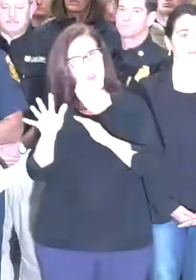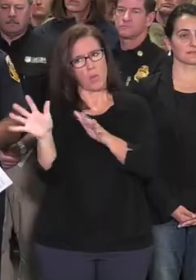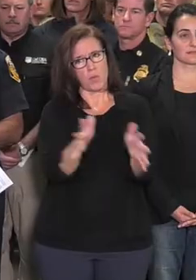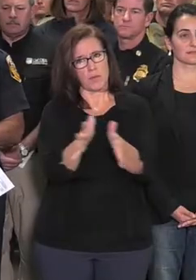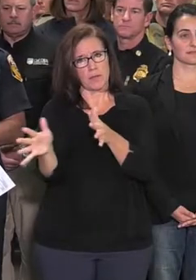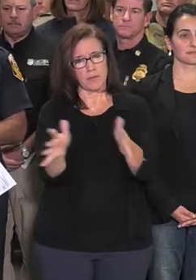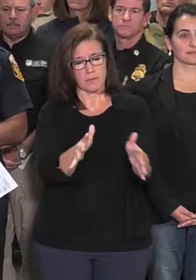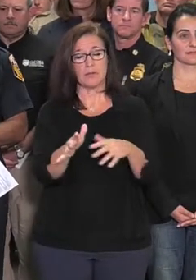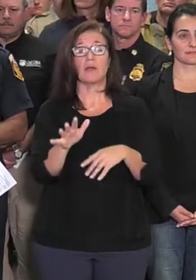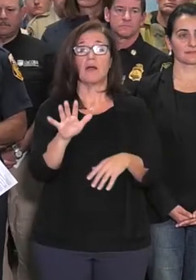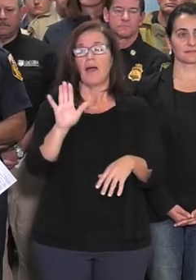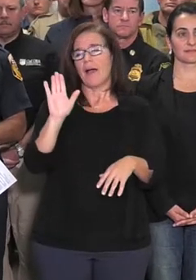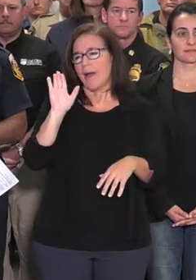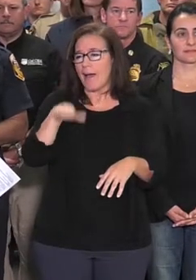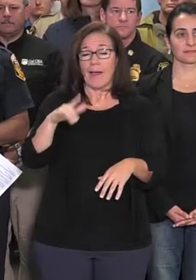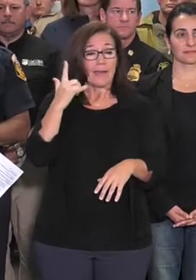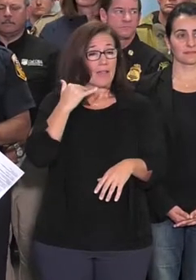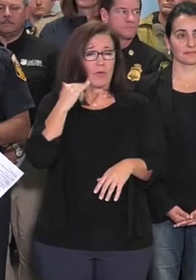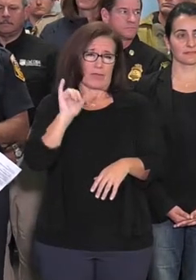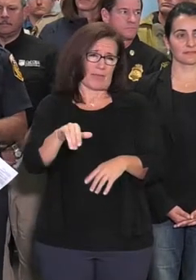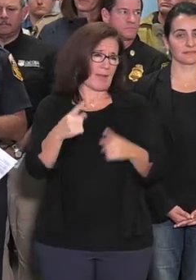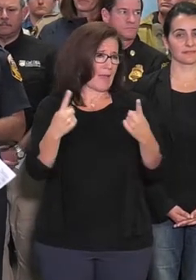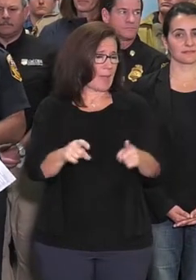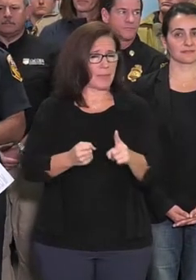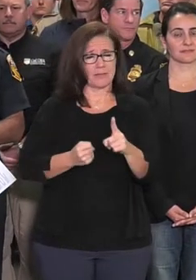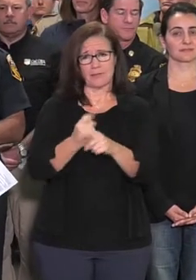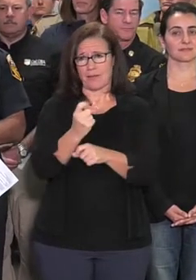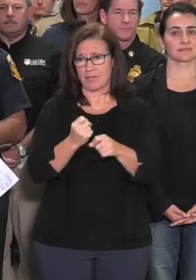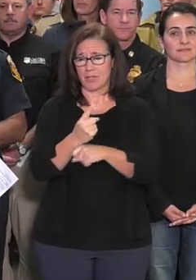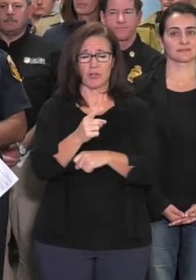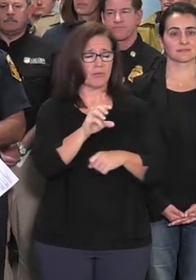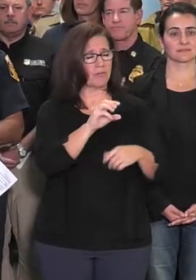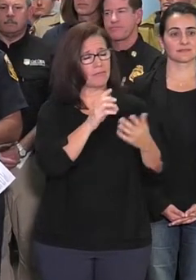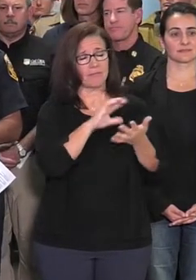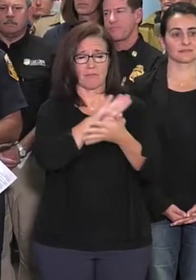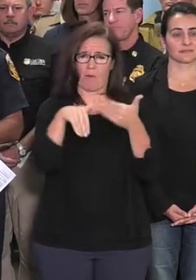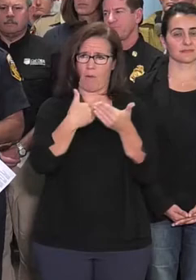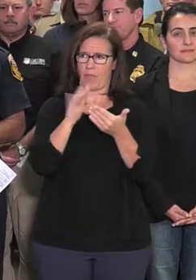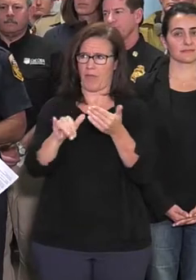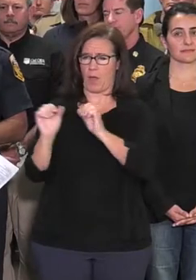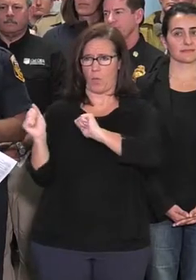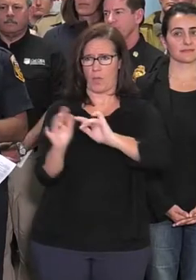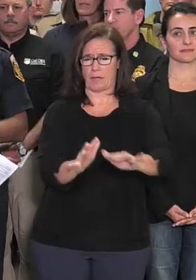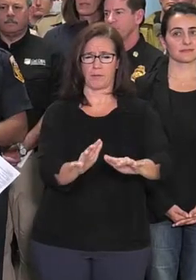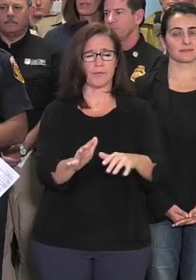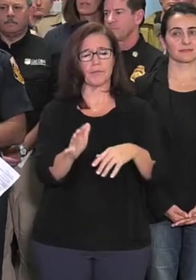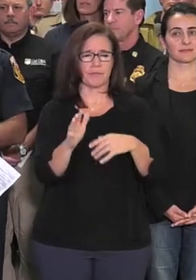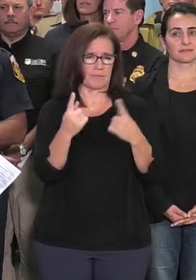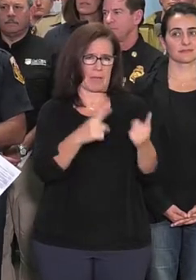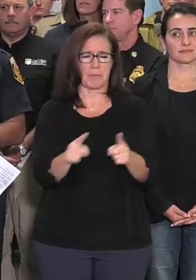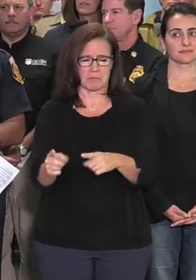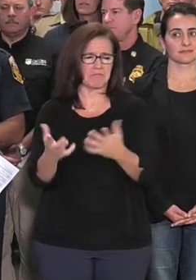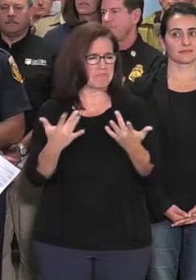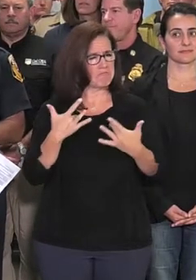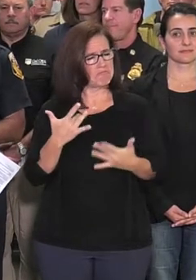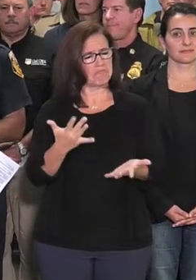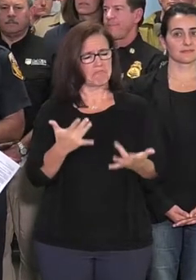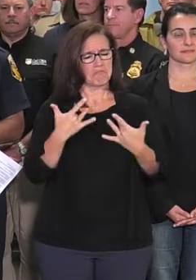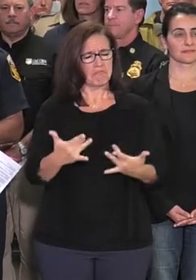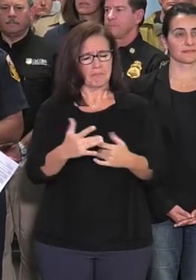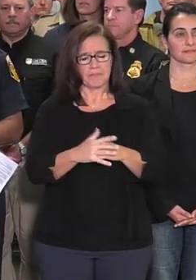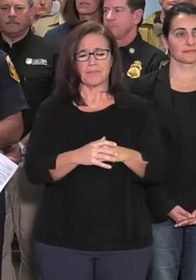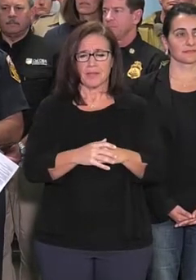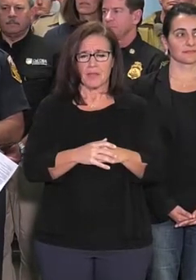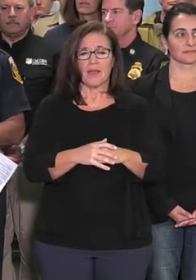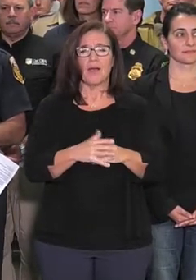stranger to sundowners or Santa Ana wind, offshore wind events. Certainly, I think we're all looking at this and you know, what separates